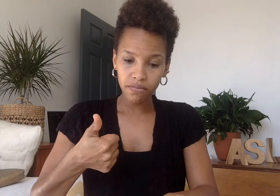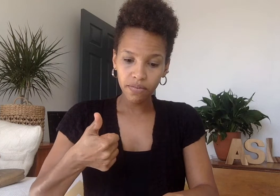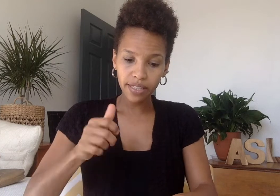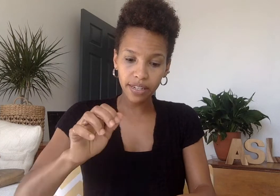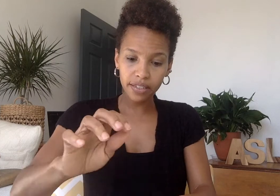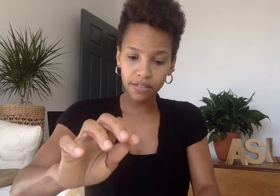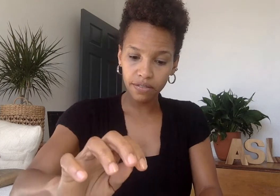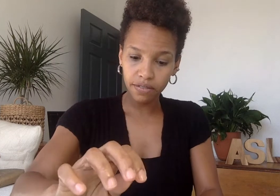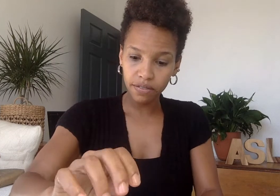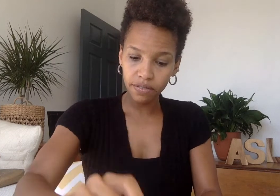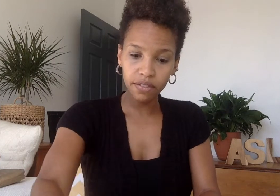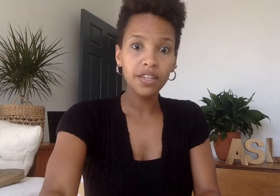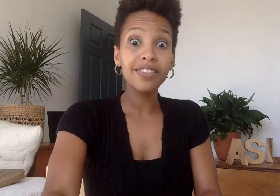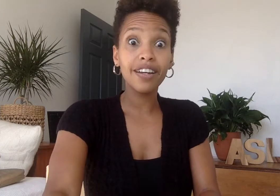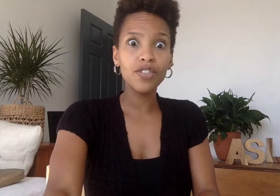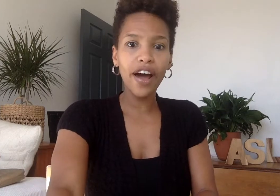That's it. Sentence 5.